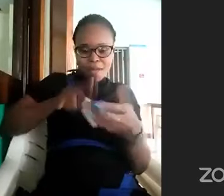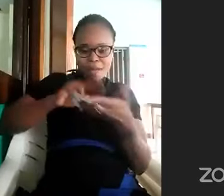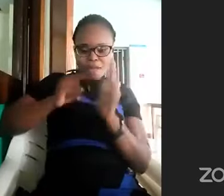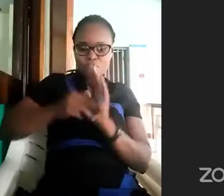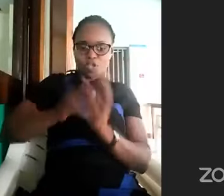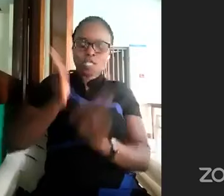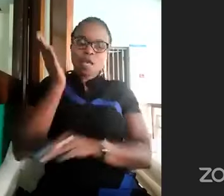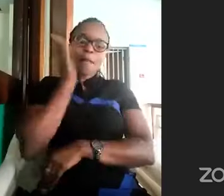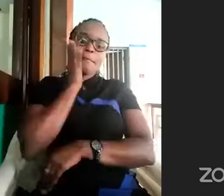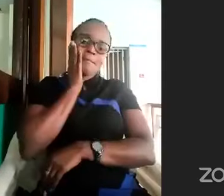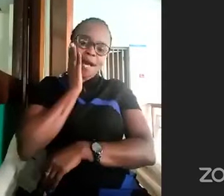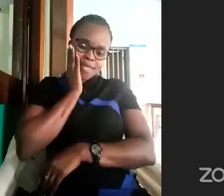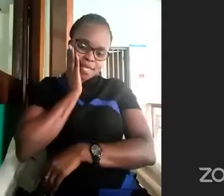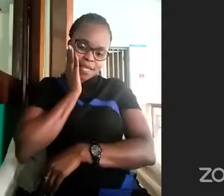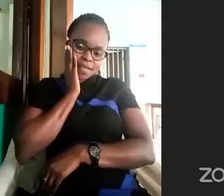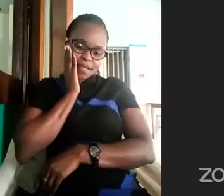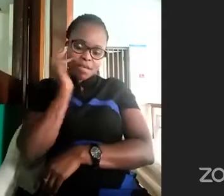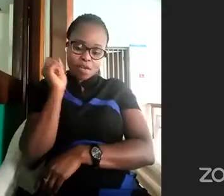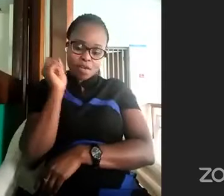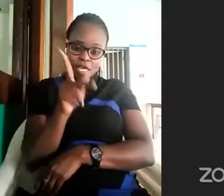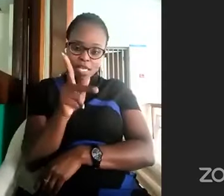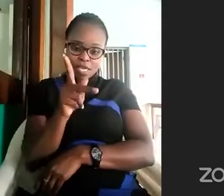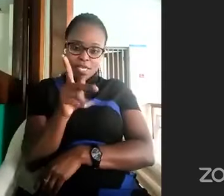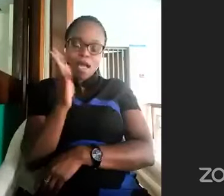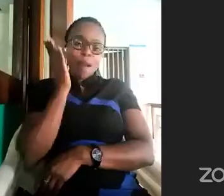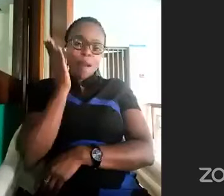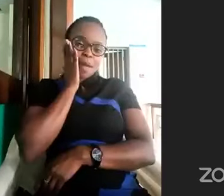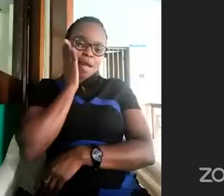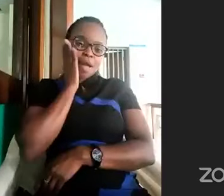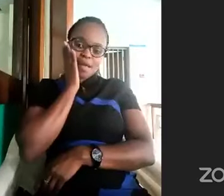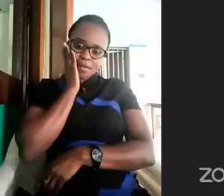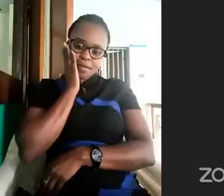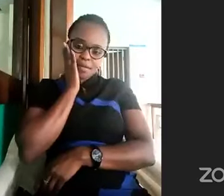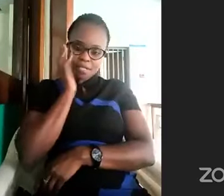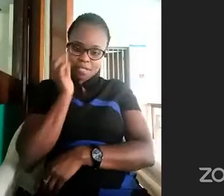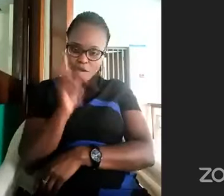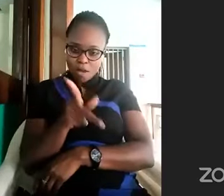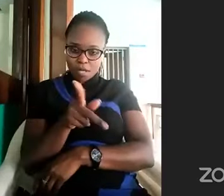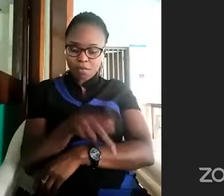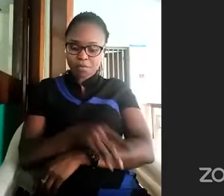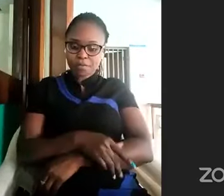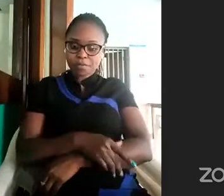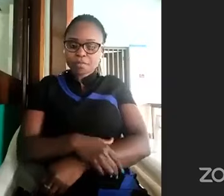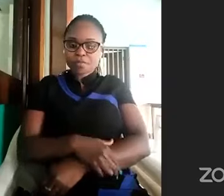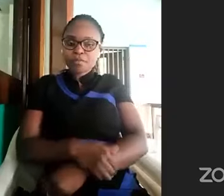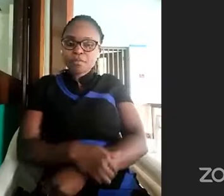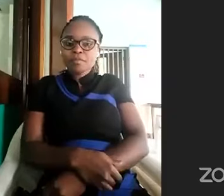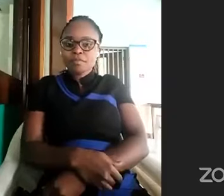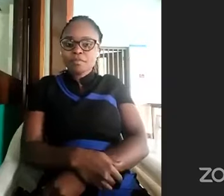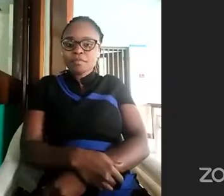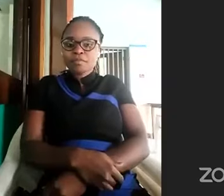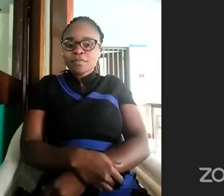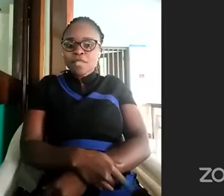a mother in the Kiswahili. So I really appreciate that they are here with us. And I also appreciate that they're